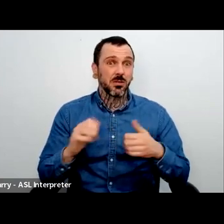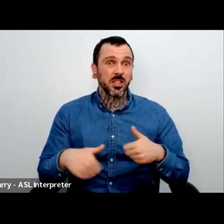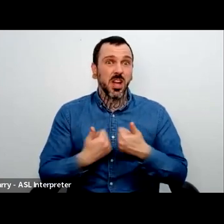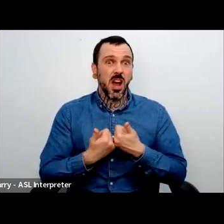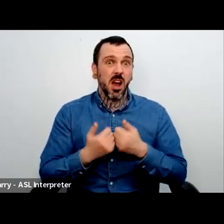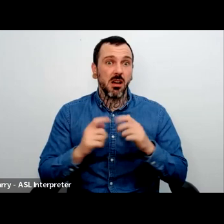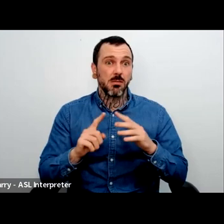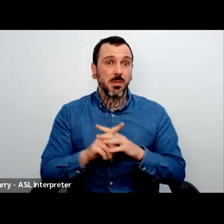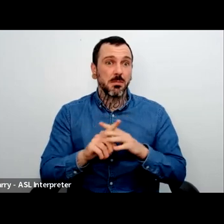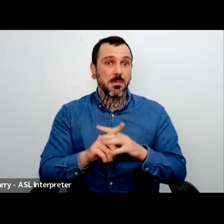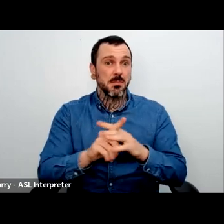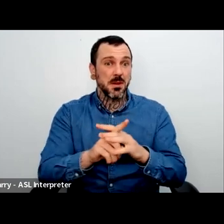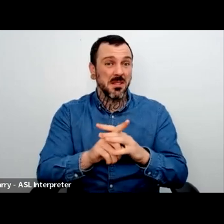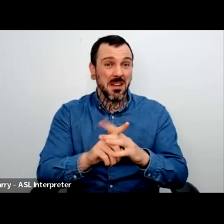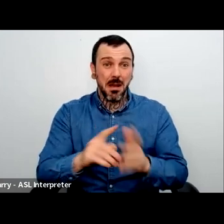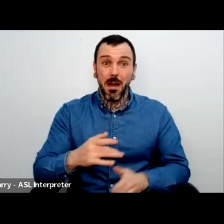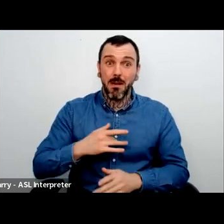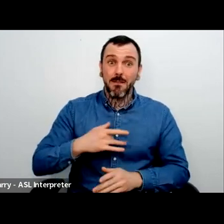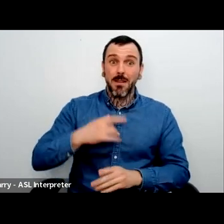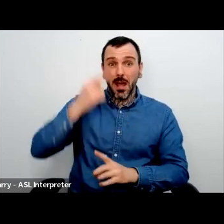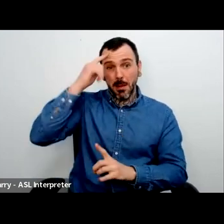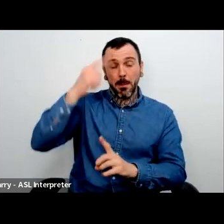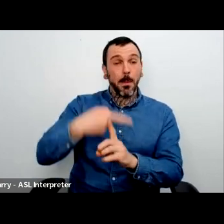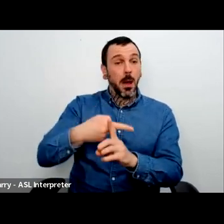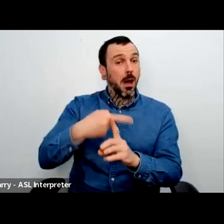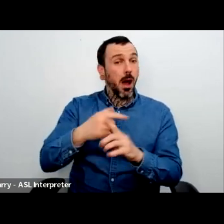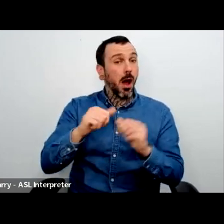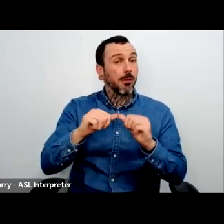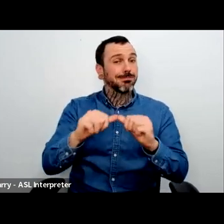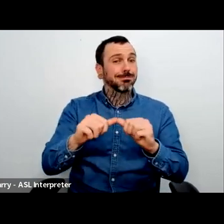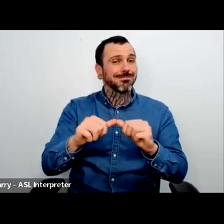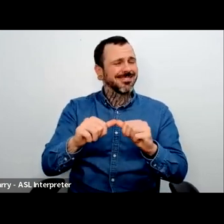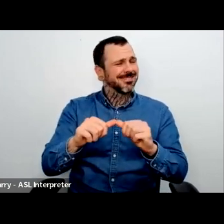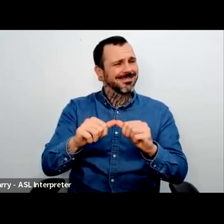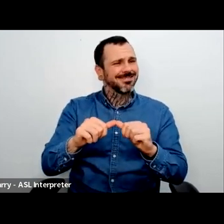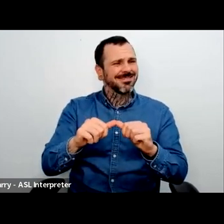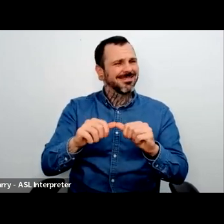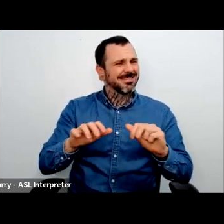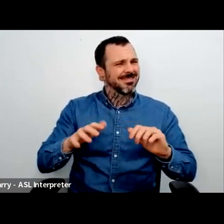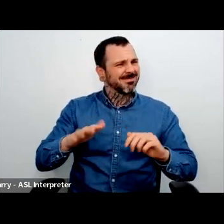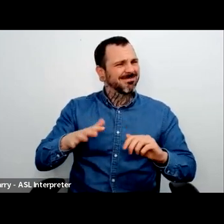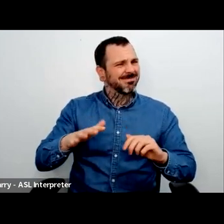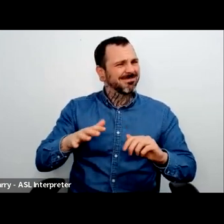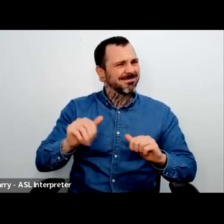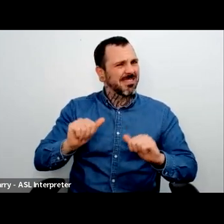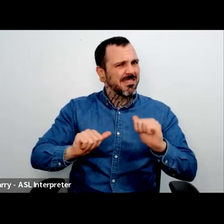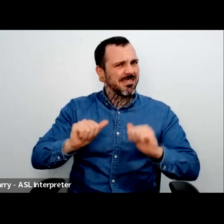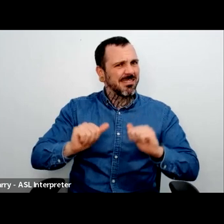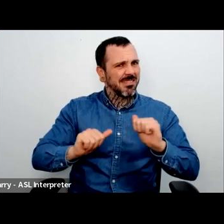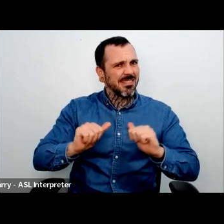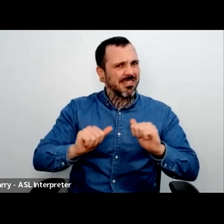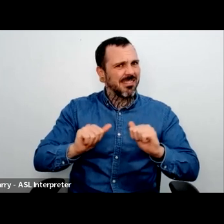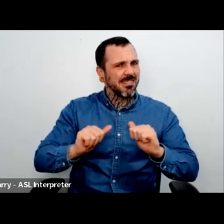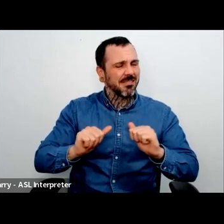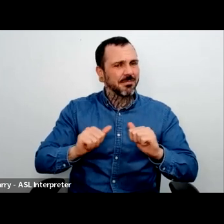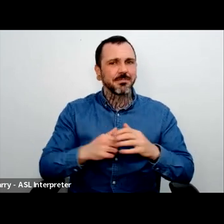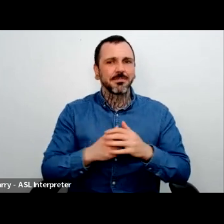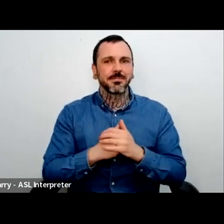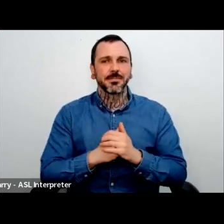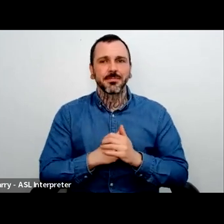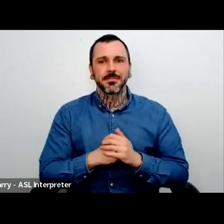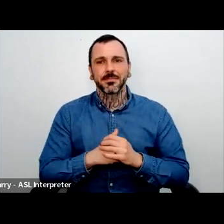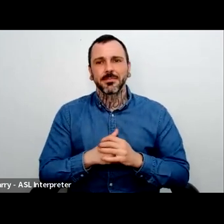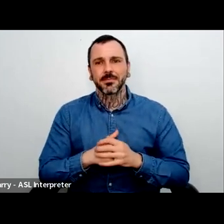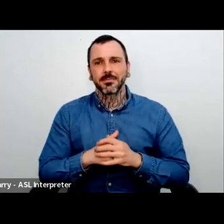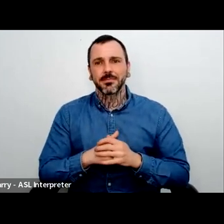my optimism. I mean, we haven't